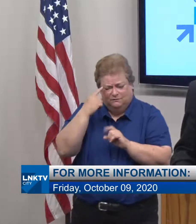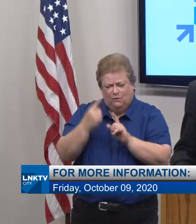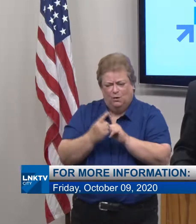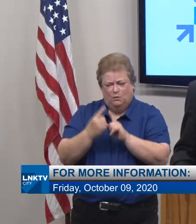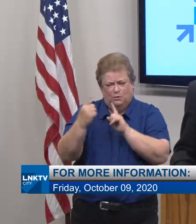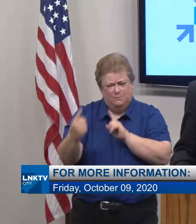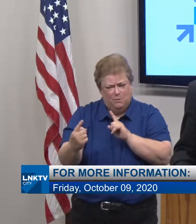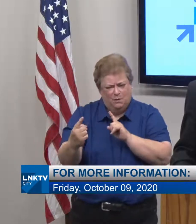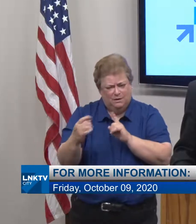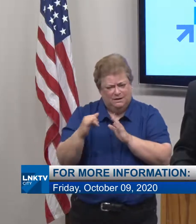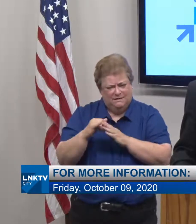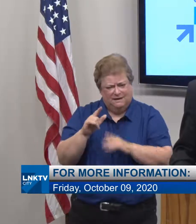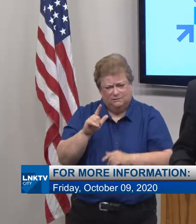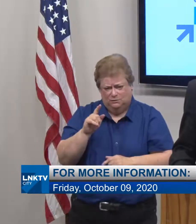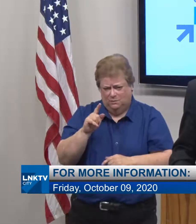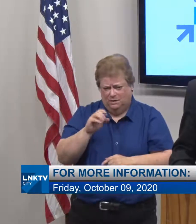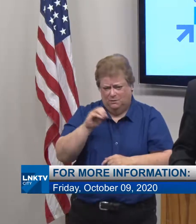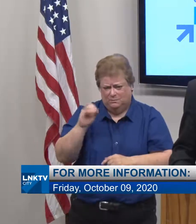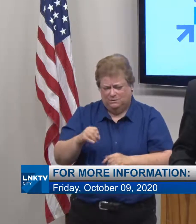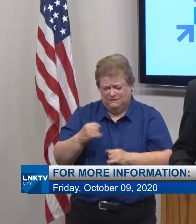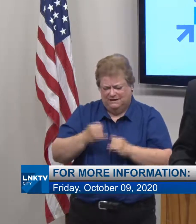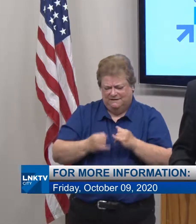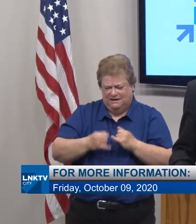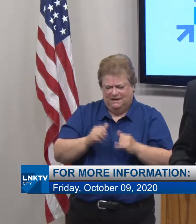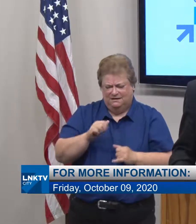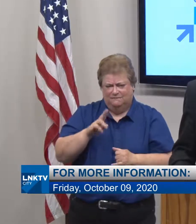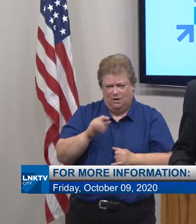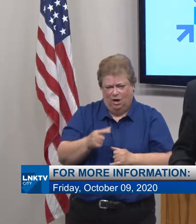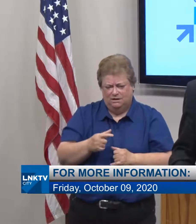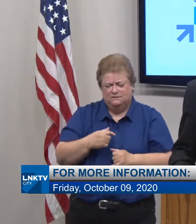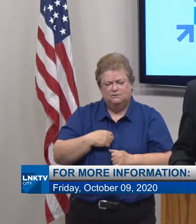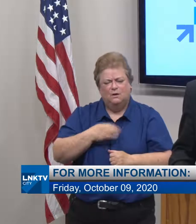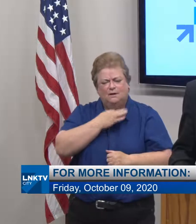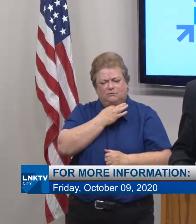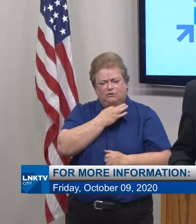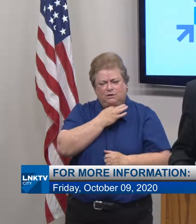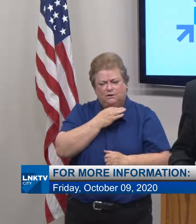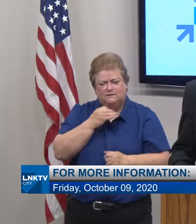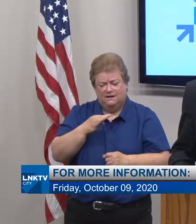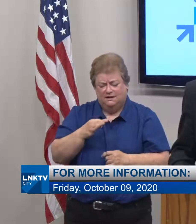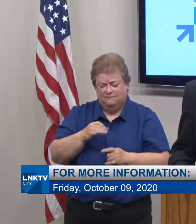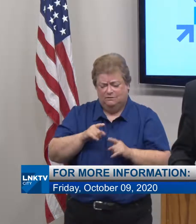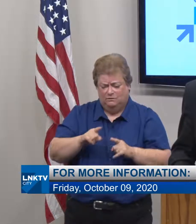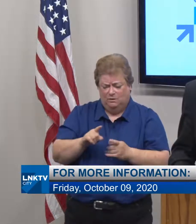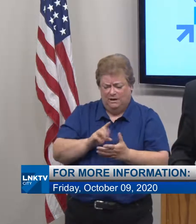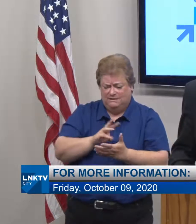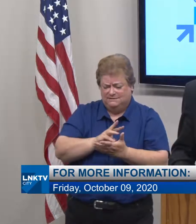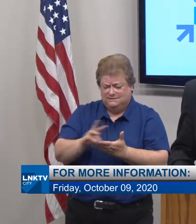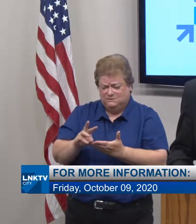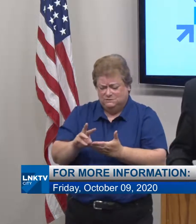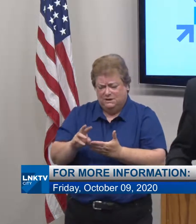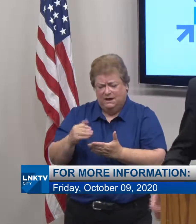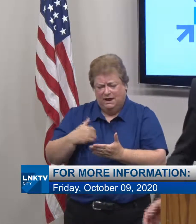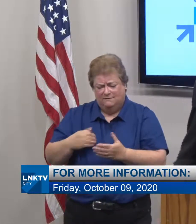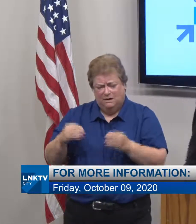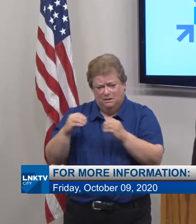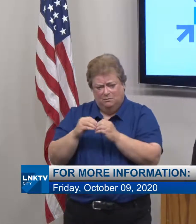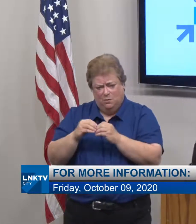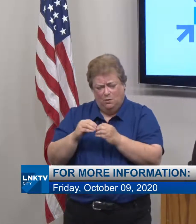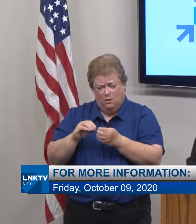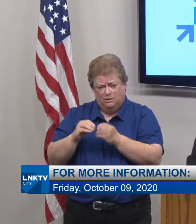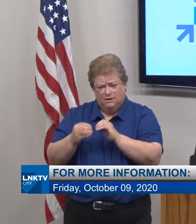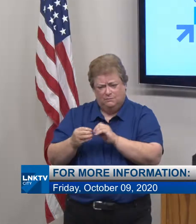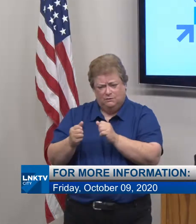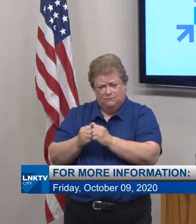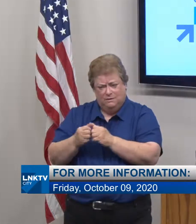about 21% at the end of August. I was curious if over the last 6 weeks you have any data or if you've seen that